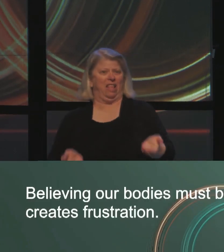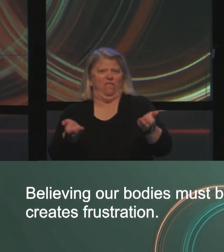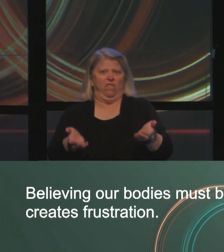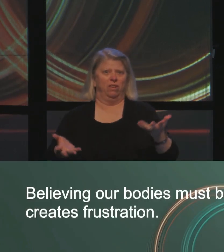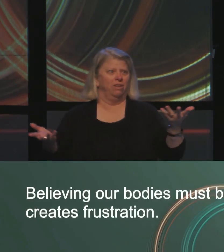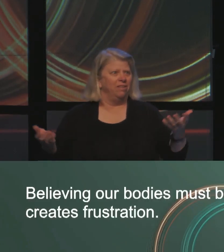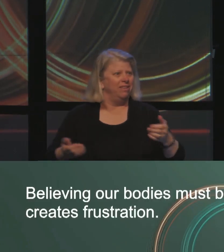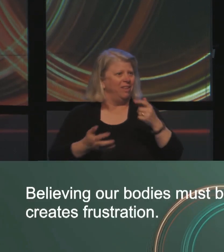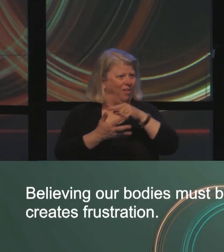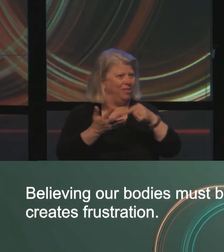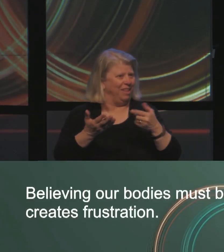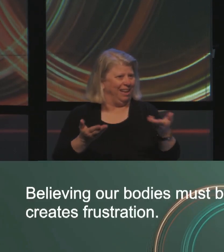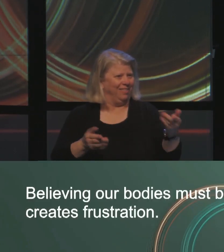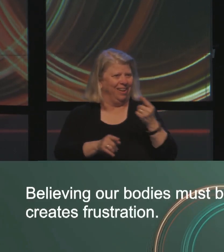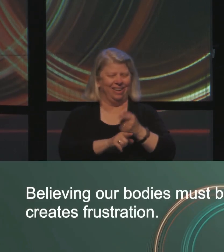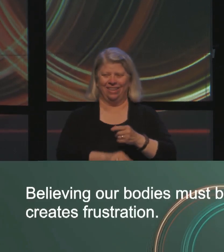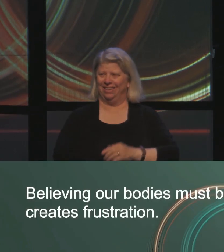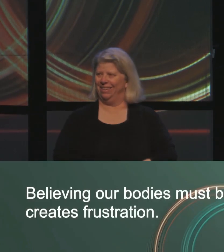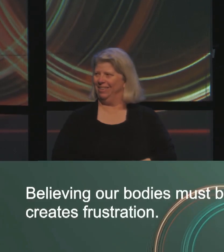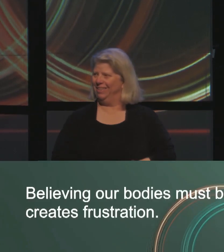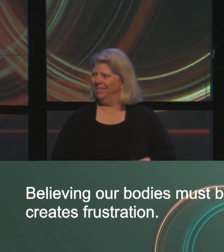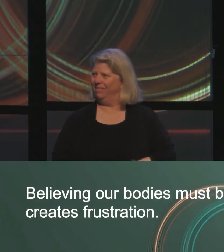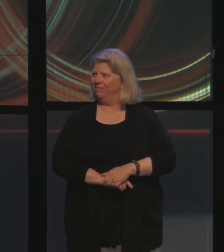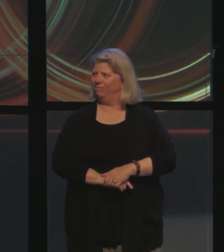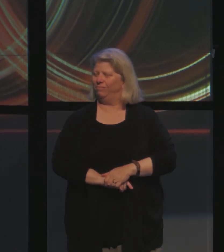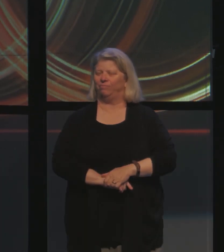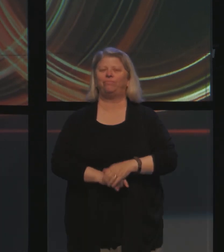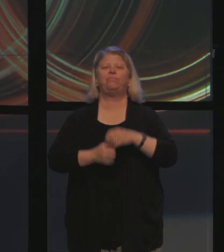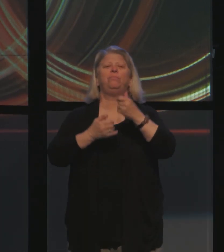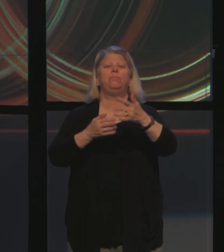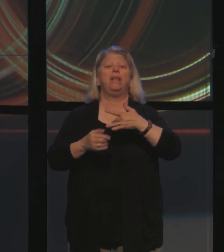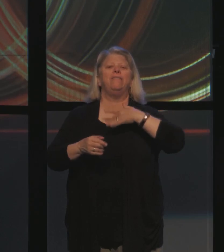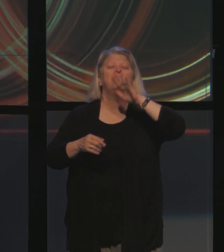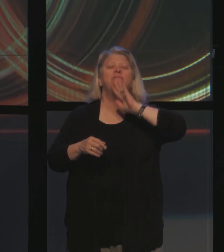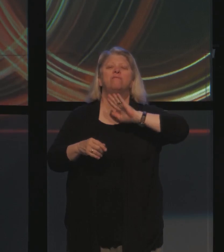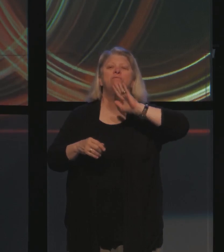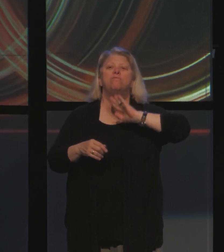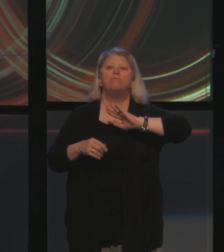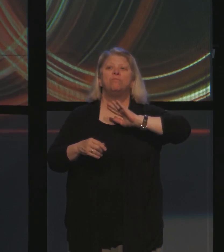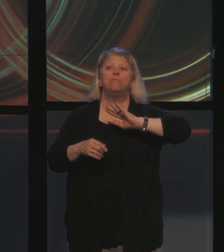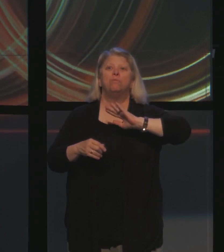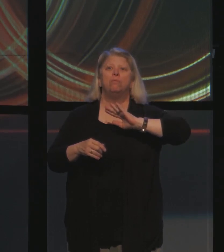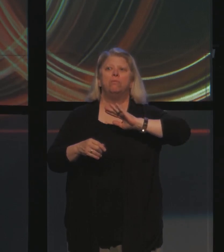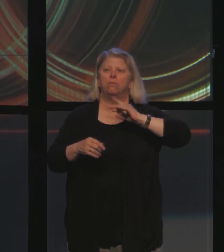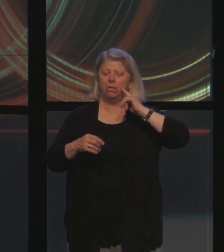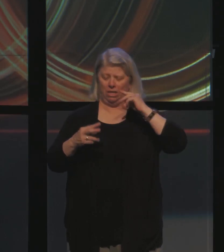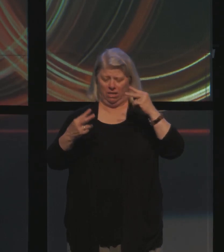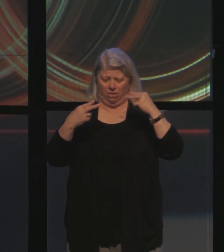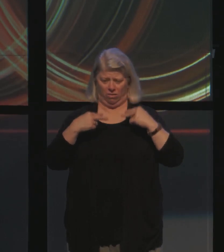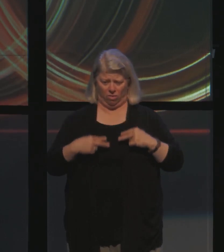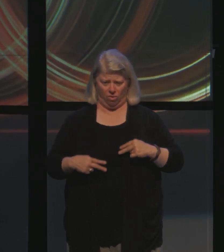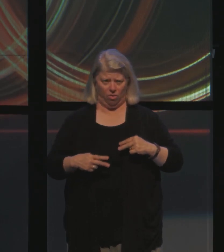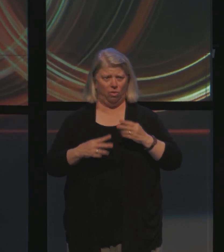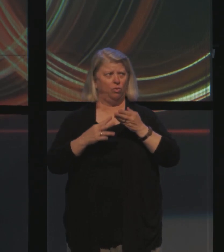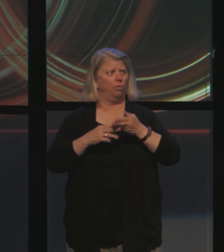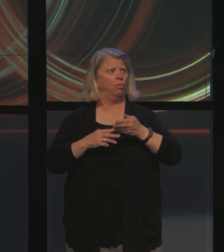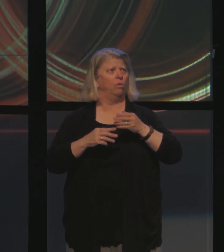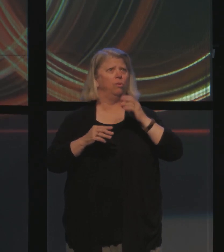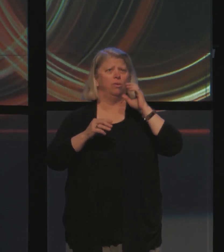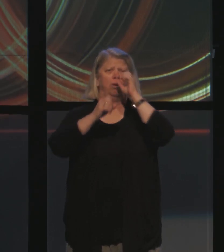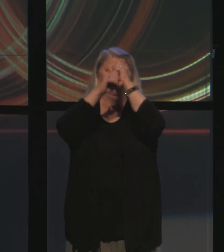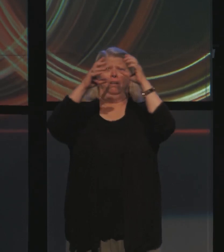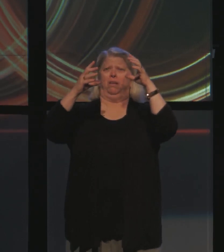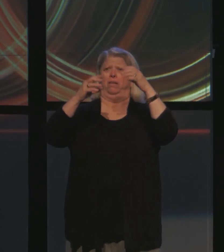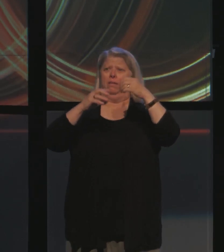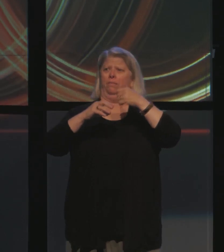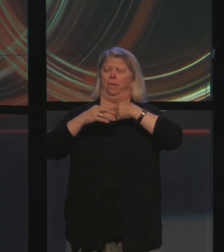and all these things, right? And it creates this sense of frustration because all of a sudden we start viewing ourselves through this lens of,